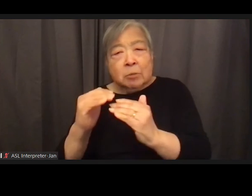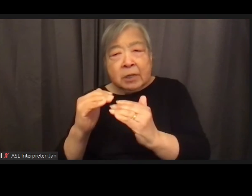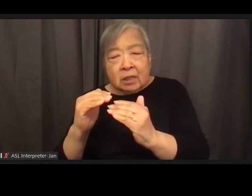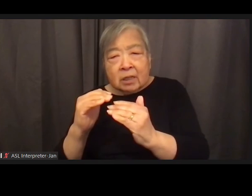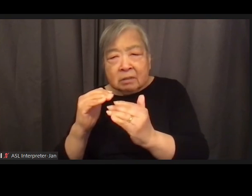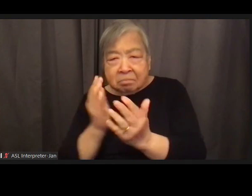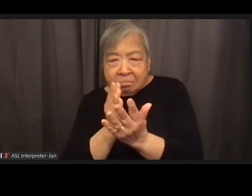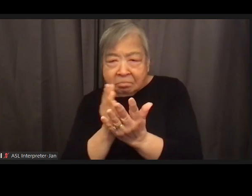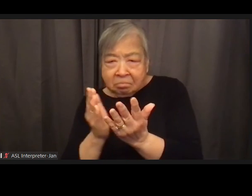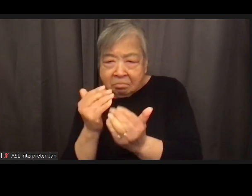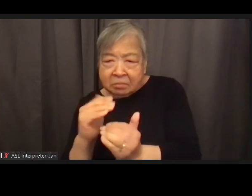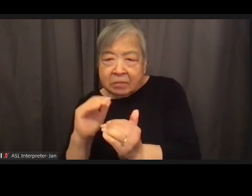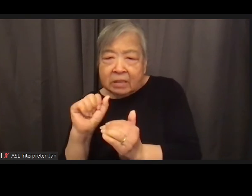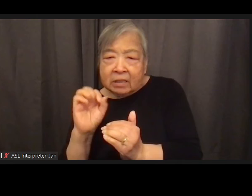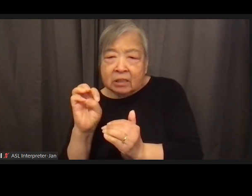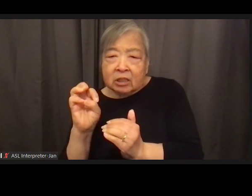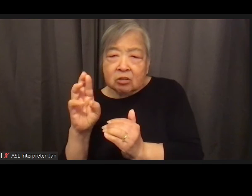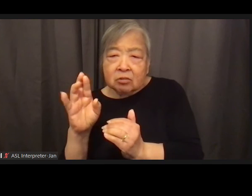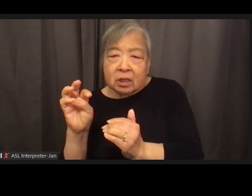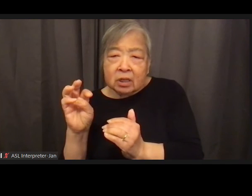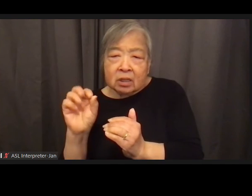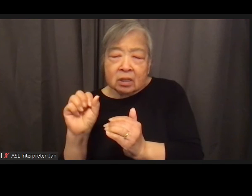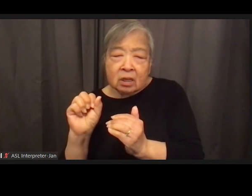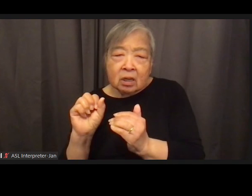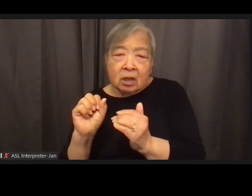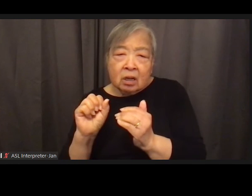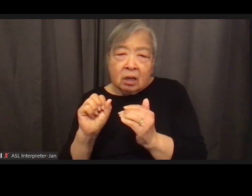limited series that some of the great